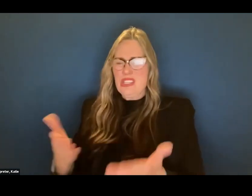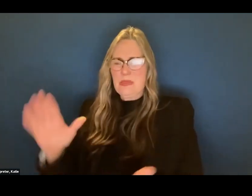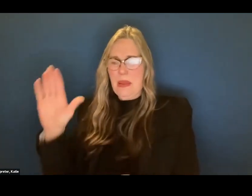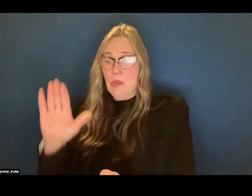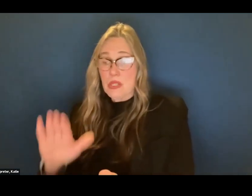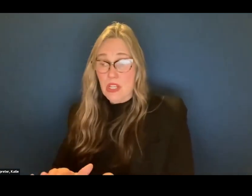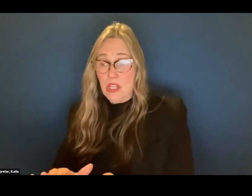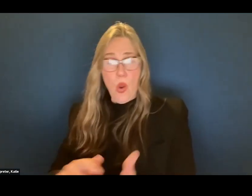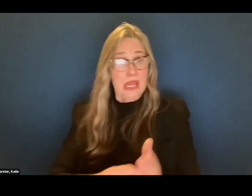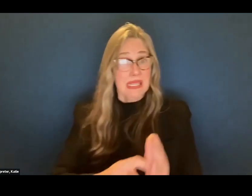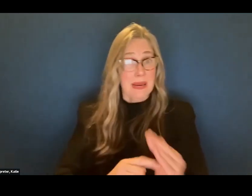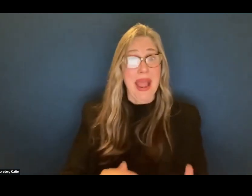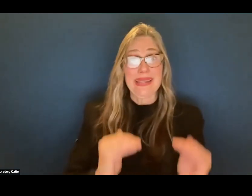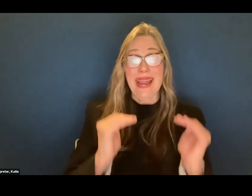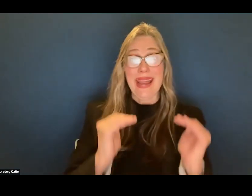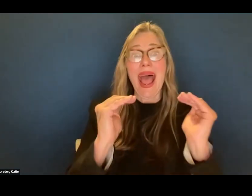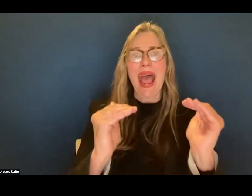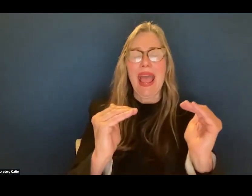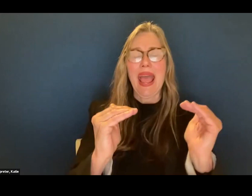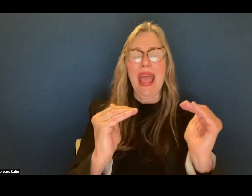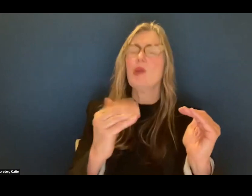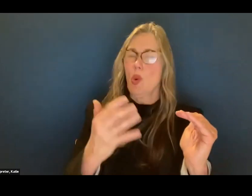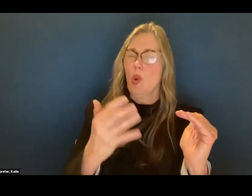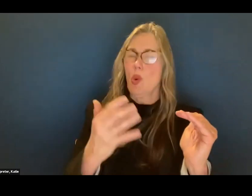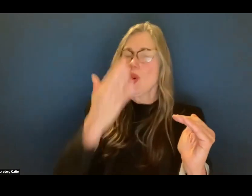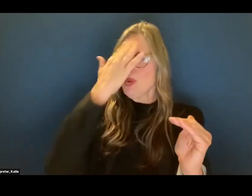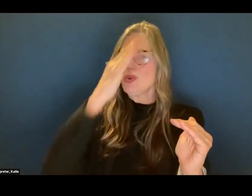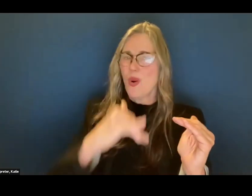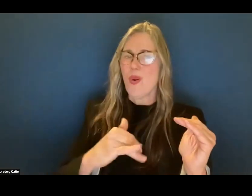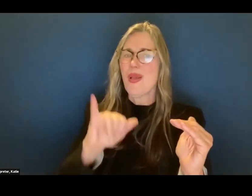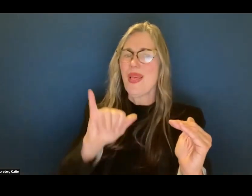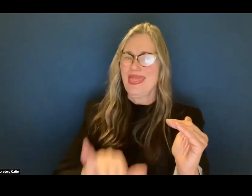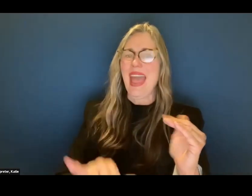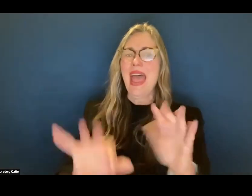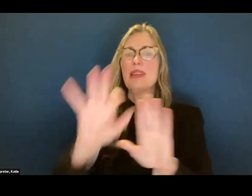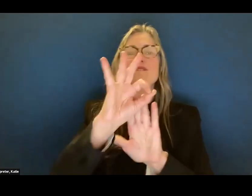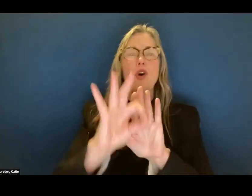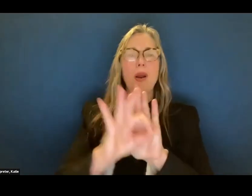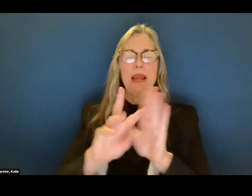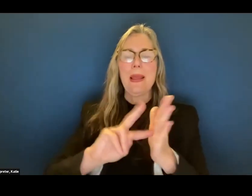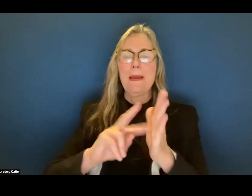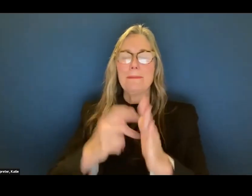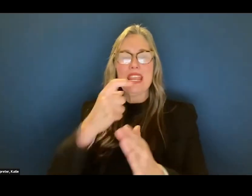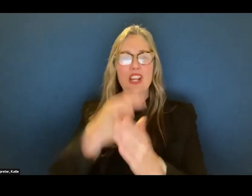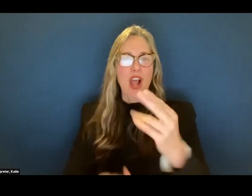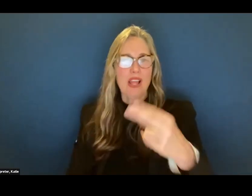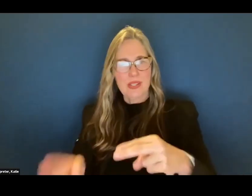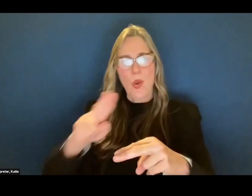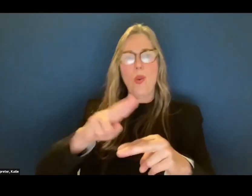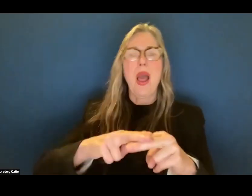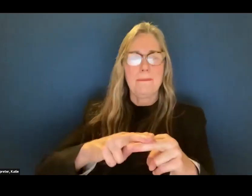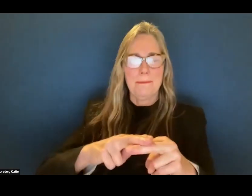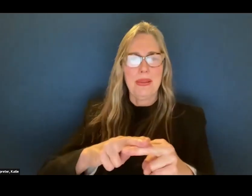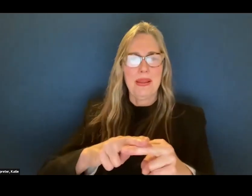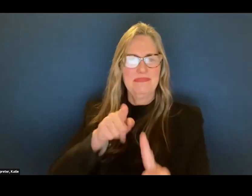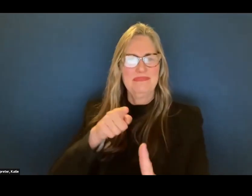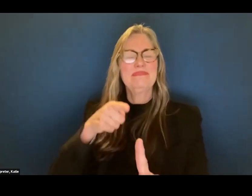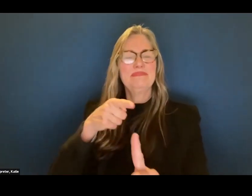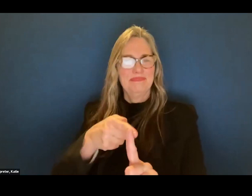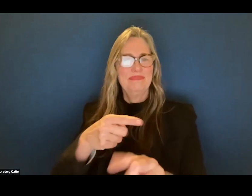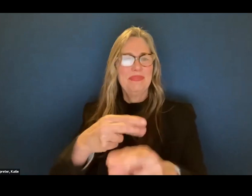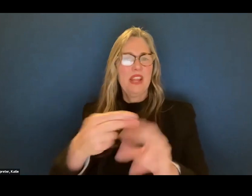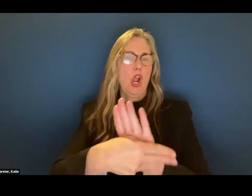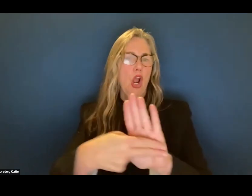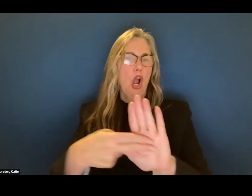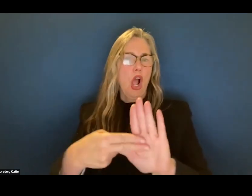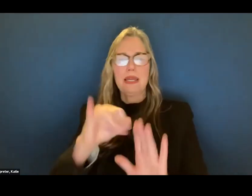high demand is what always causes costs to go up. So that's inflation. So the Fed,